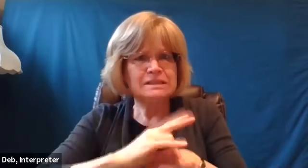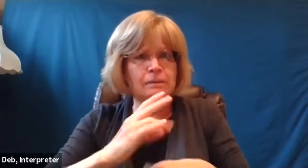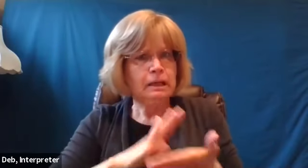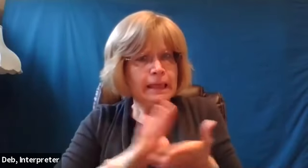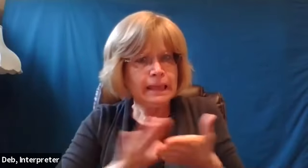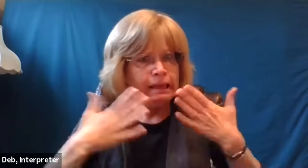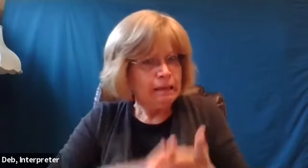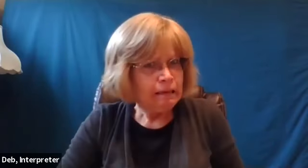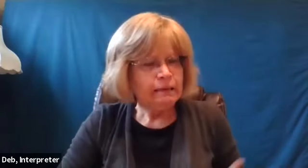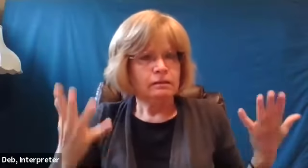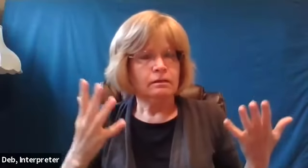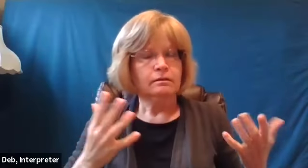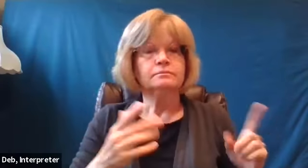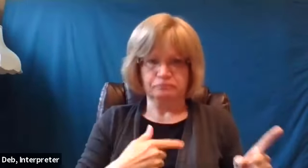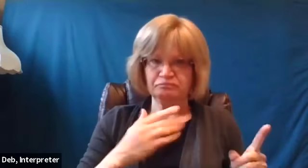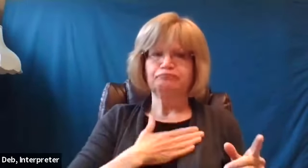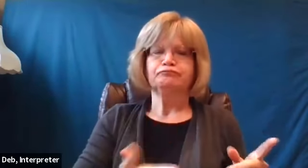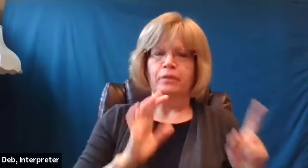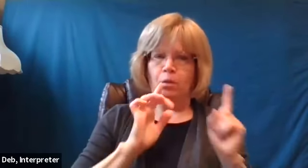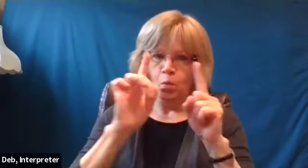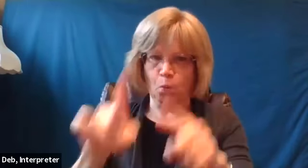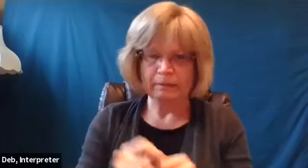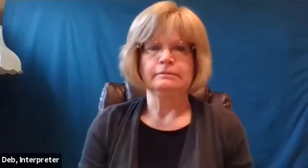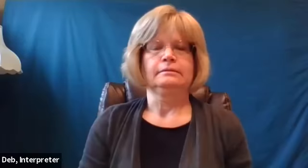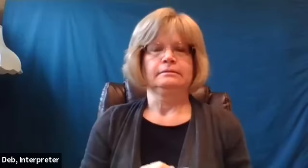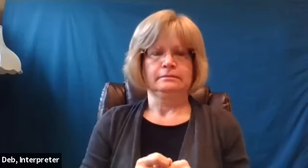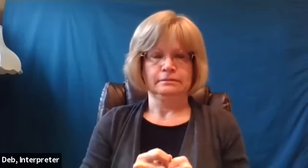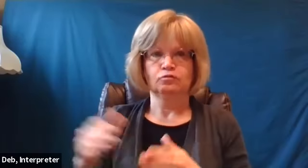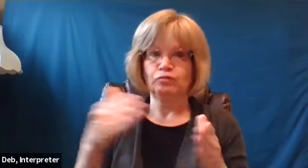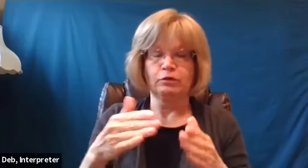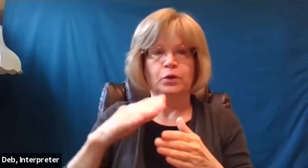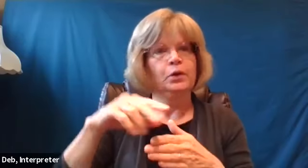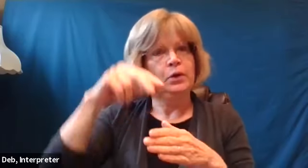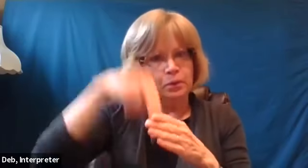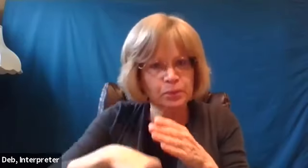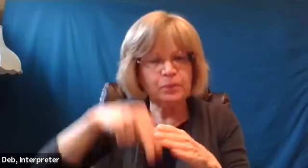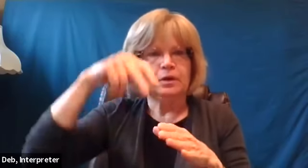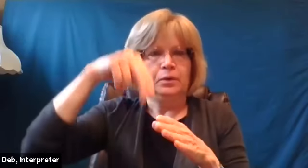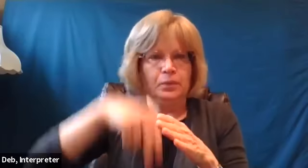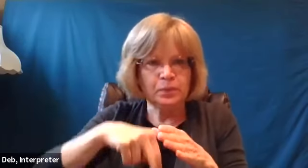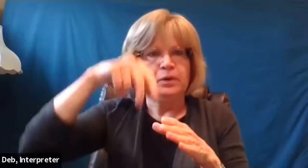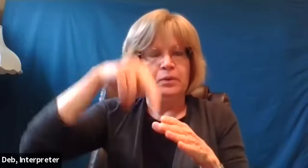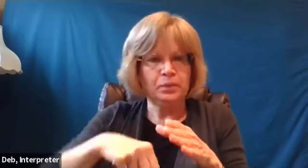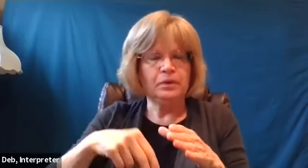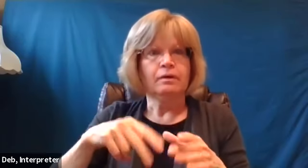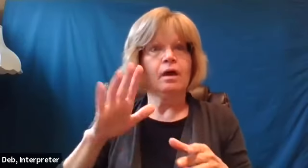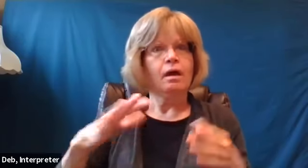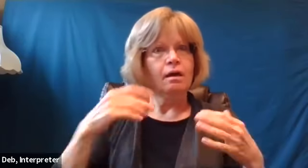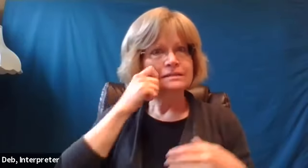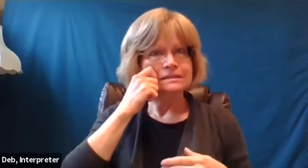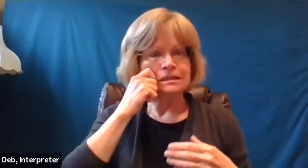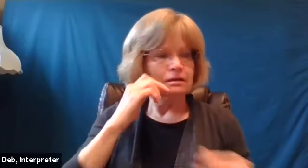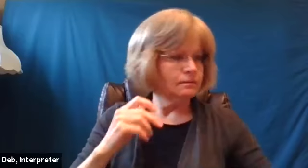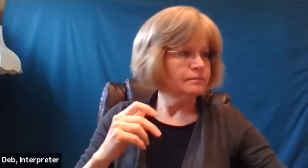the Jordan. According to the word of the man of God, his flesh was restored like the flesh of a young boy, and he was